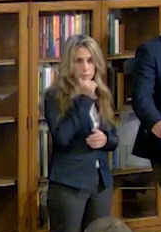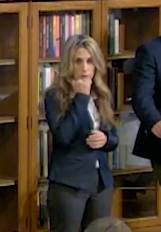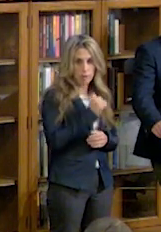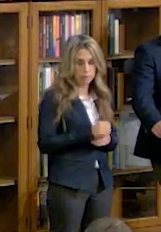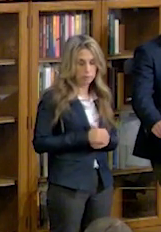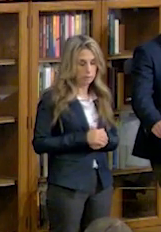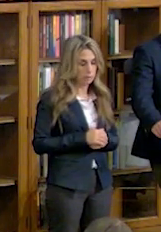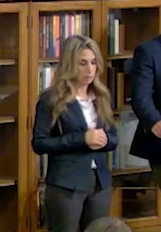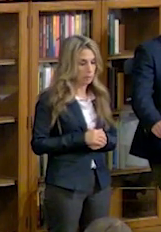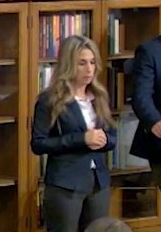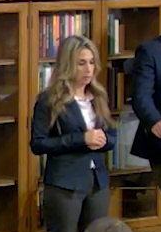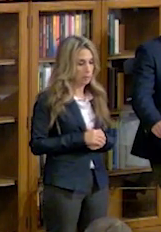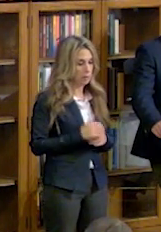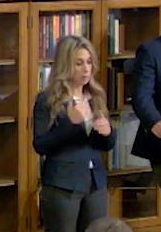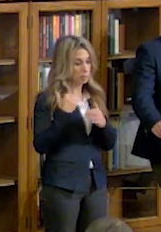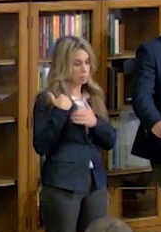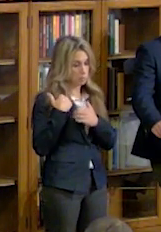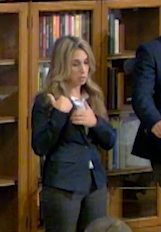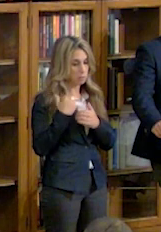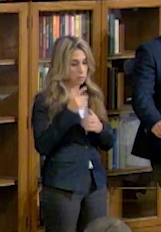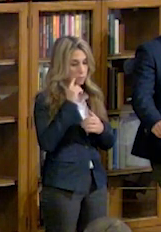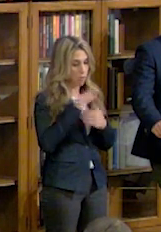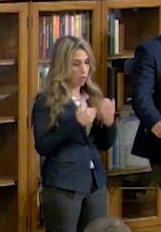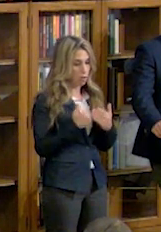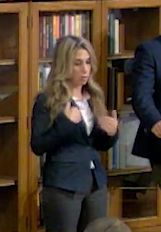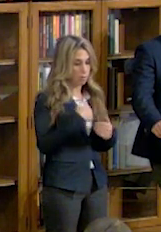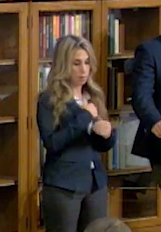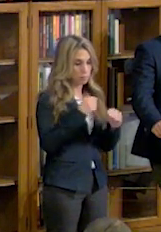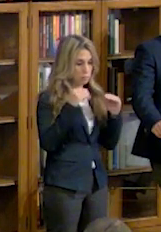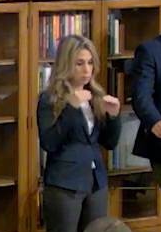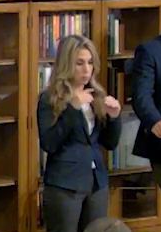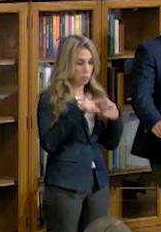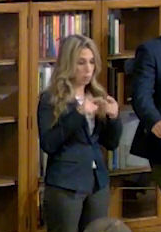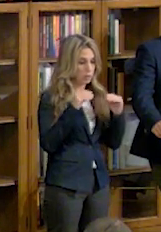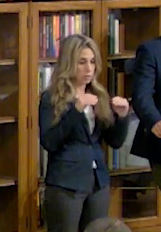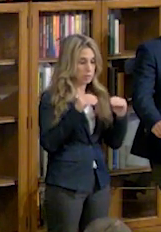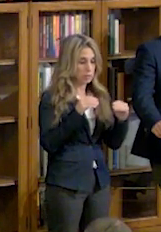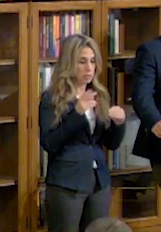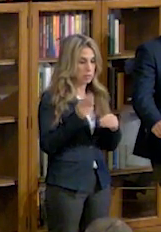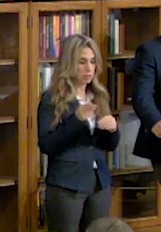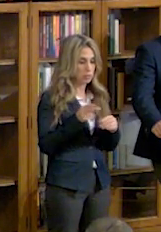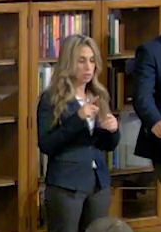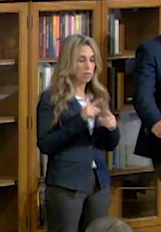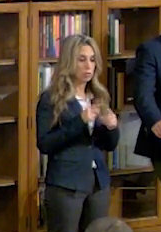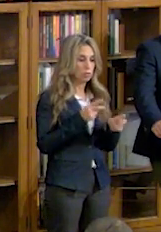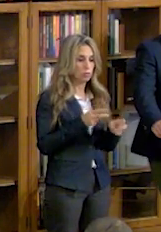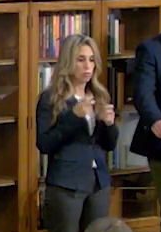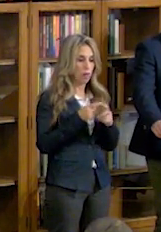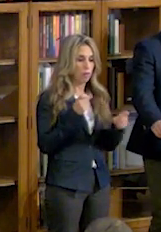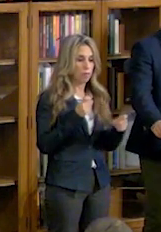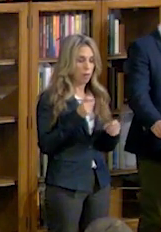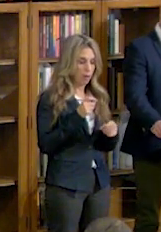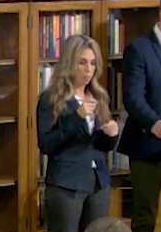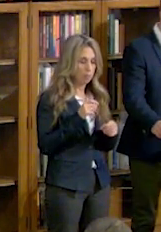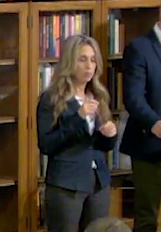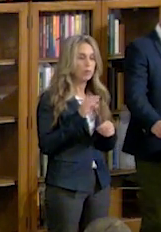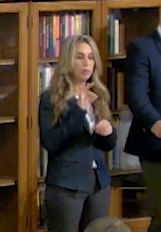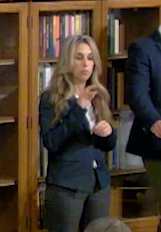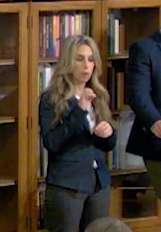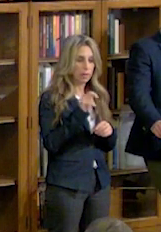is contingent on all of us who teach American history in Britain to draw on Dr Franklin's example and emphasize its International